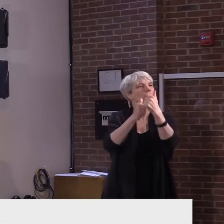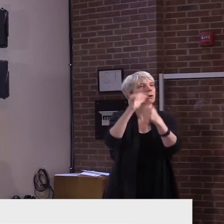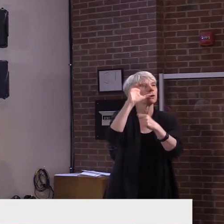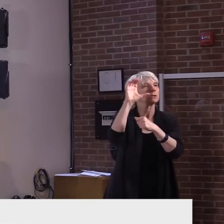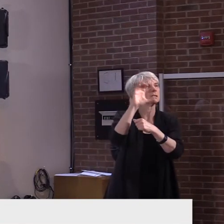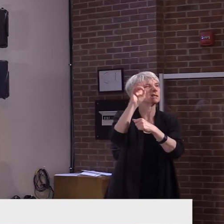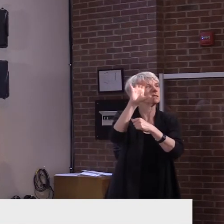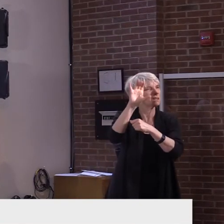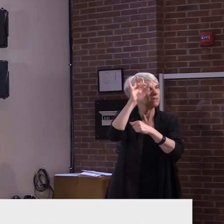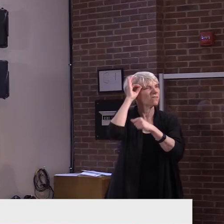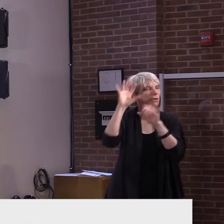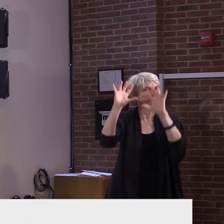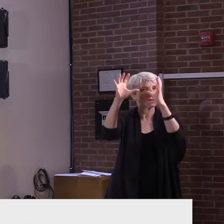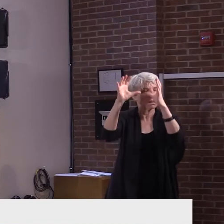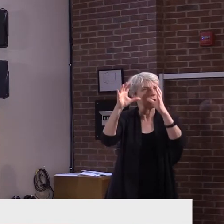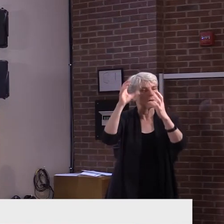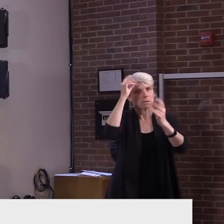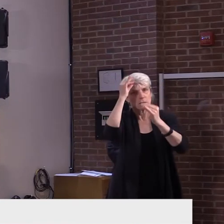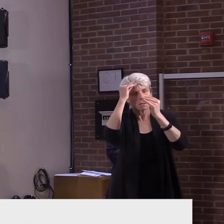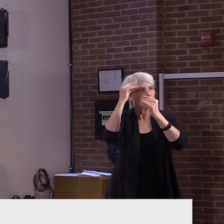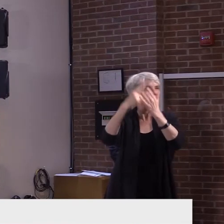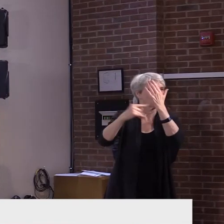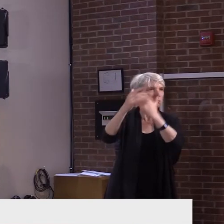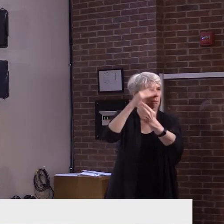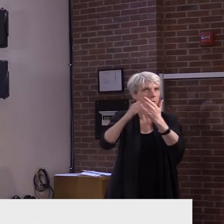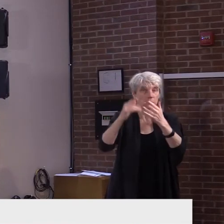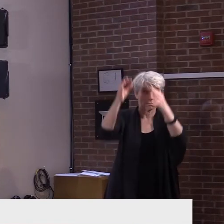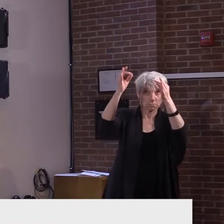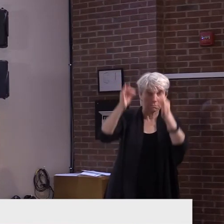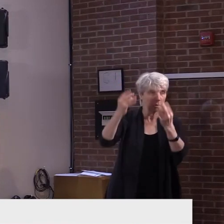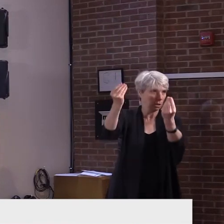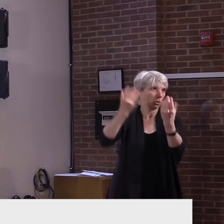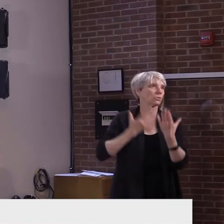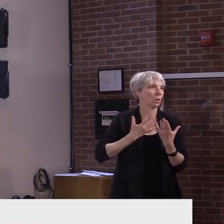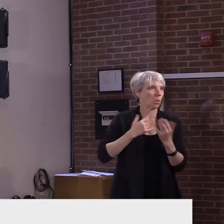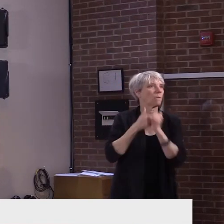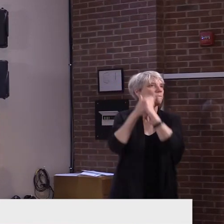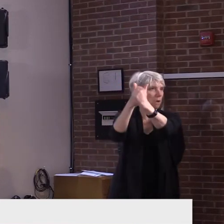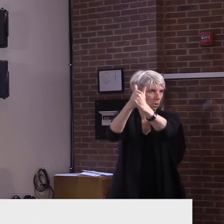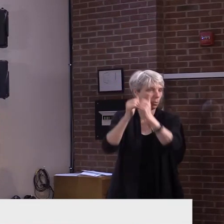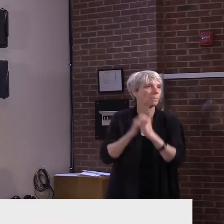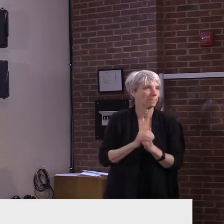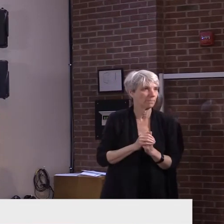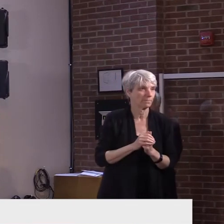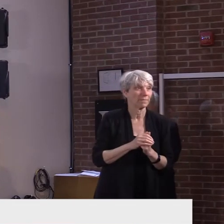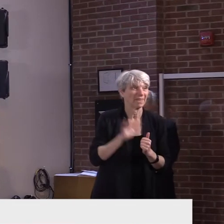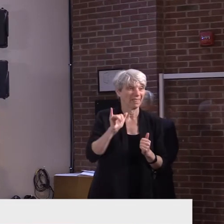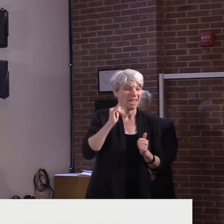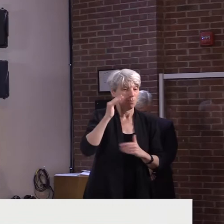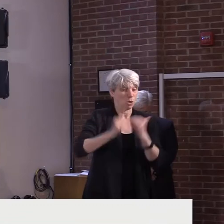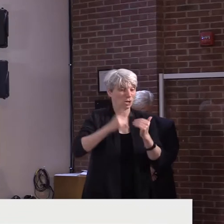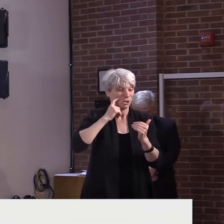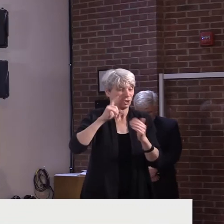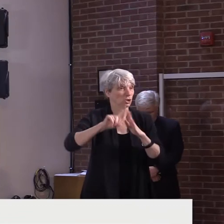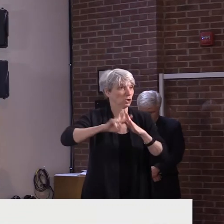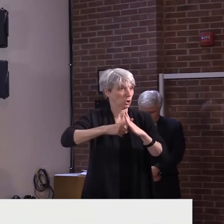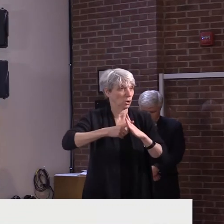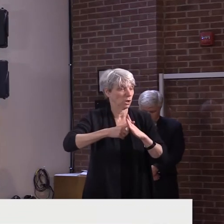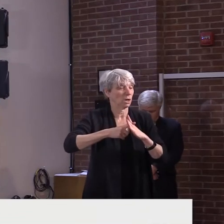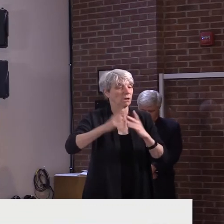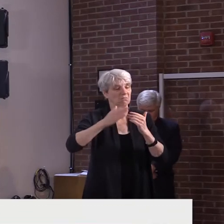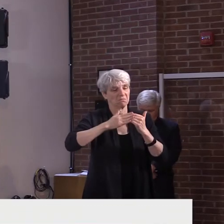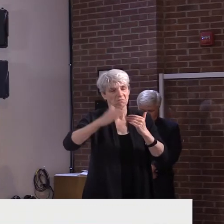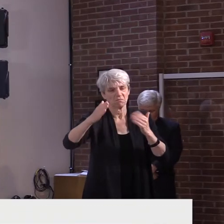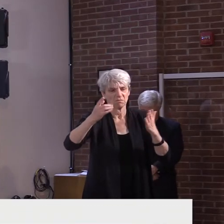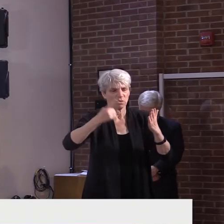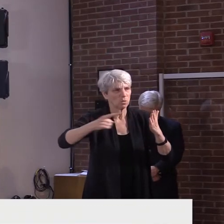say to guide the medical community. This is the process that's now underway and that will unfold in just the